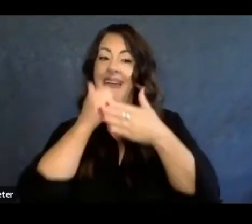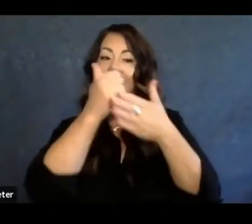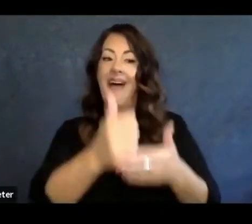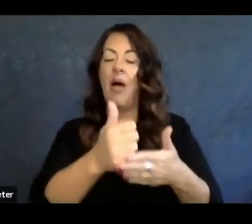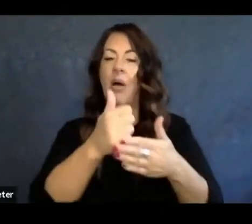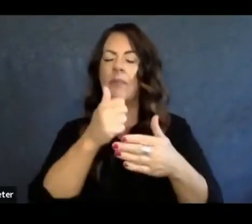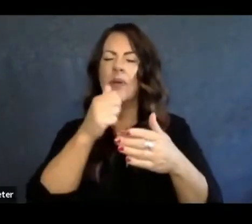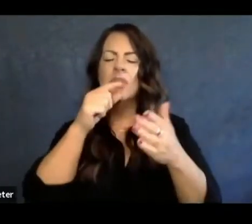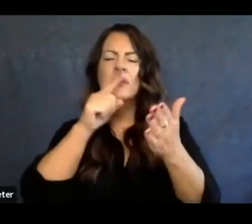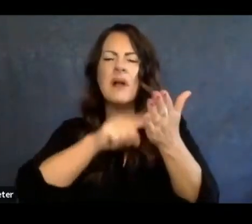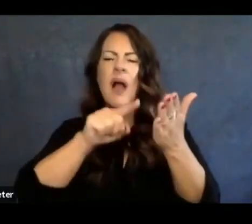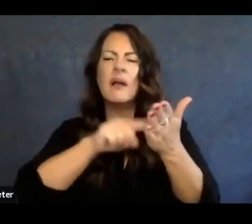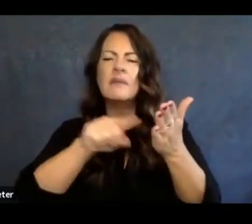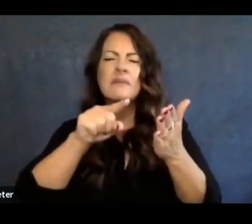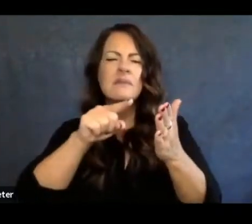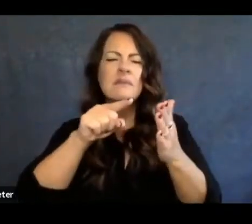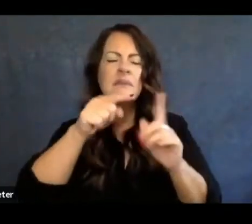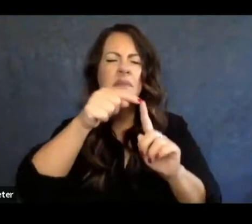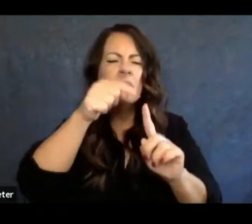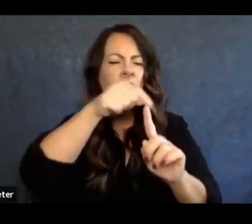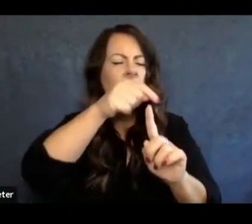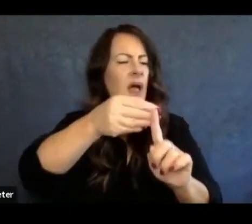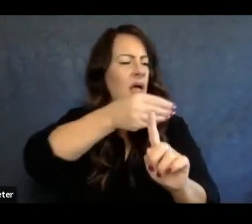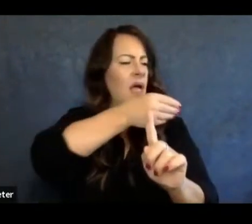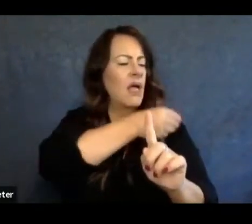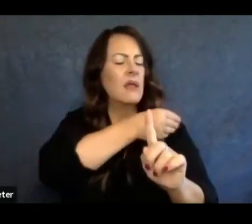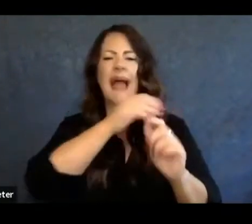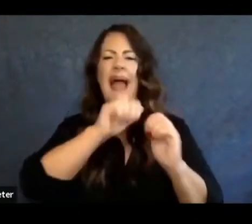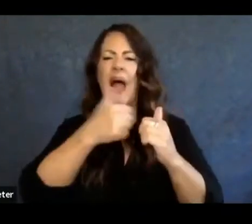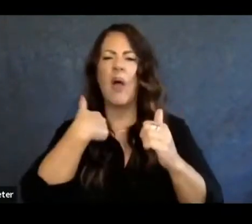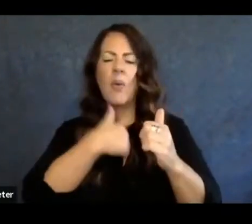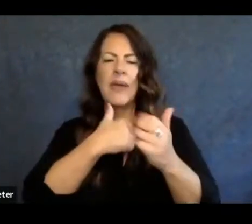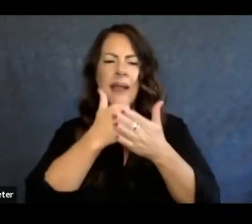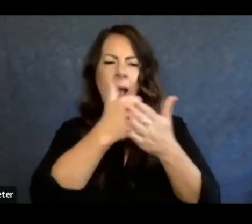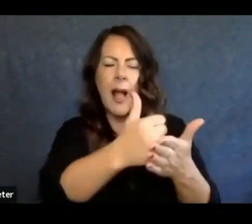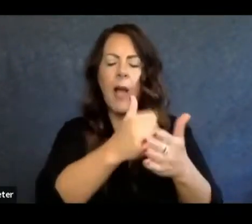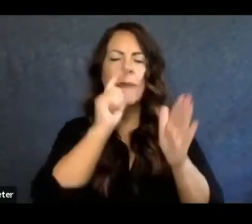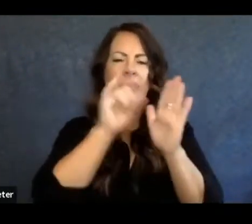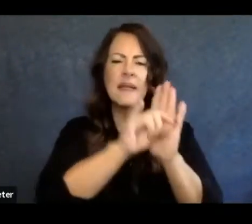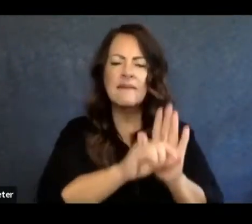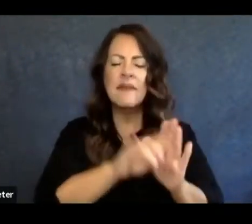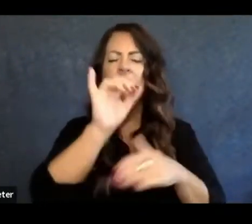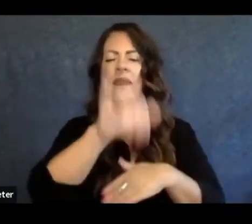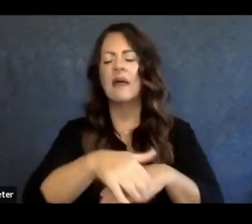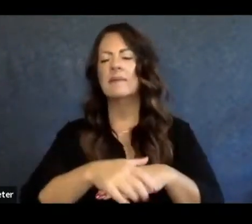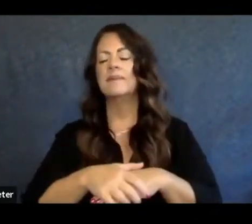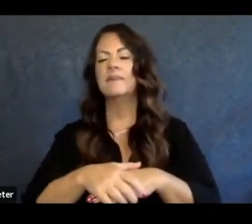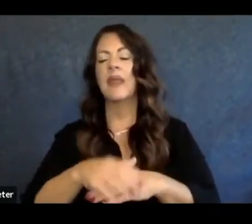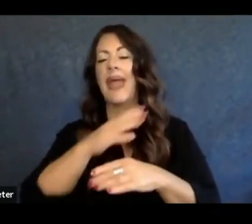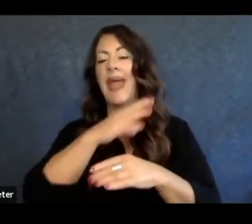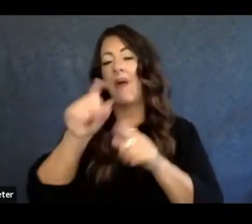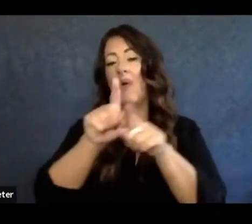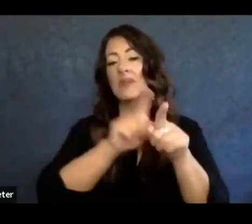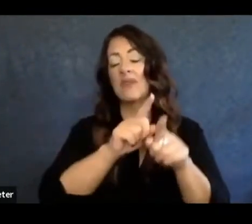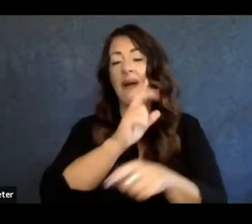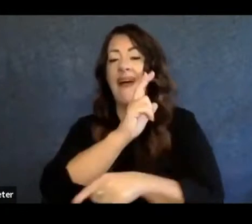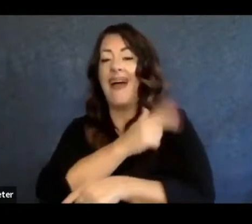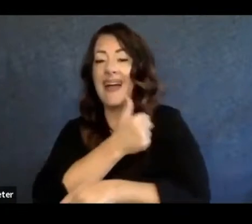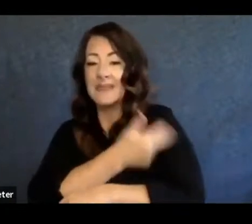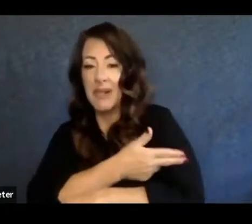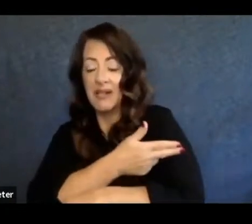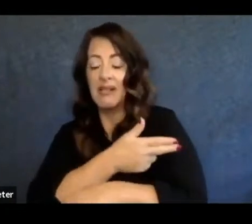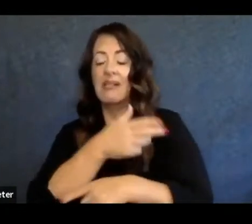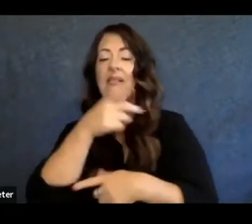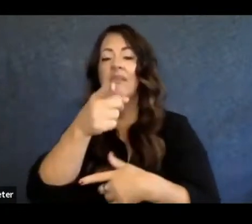we can understand what the future state of hospitalizations will be. Because I'll remind you again, hospitalizations lags